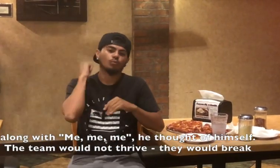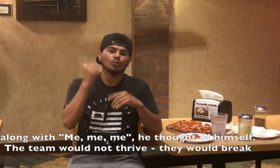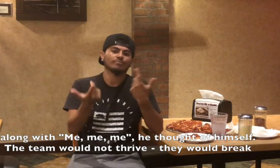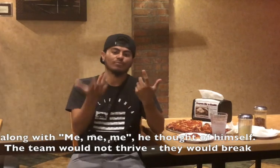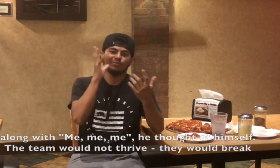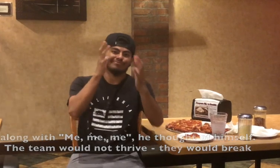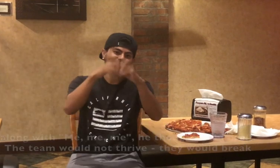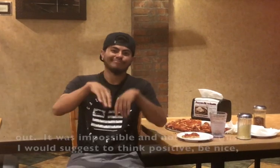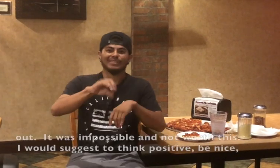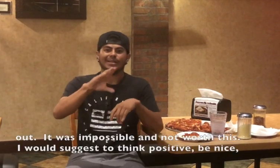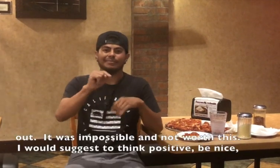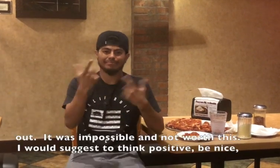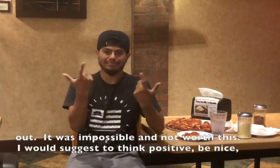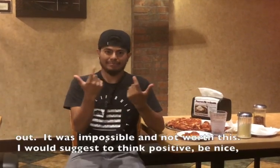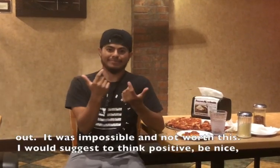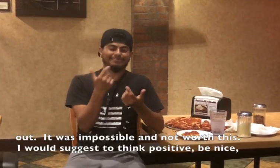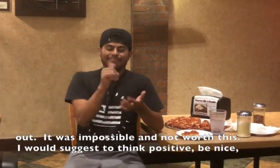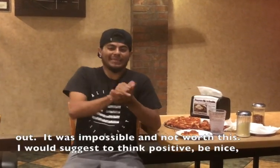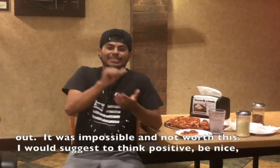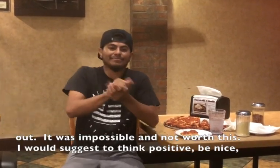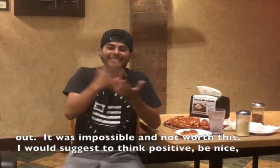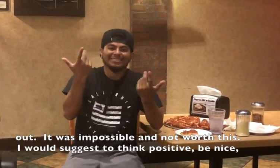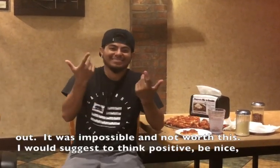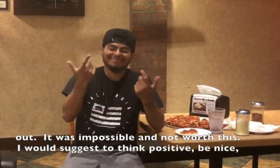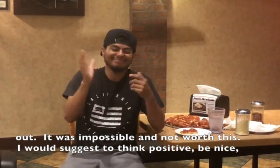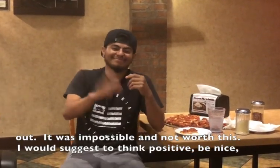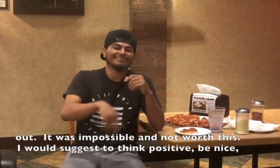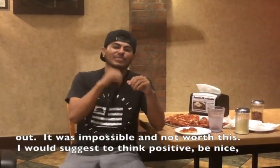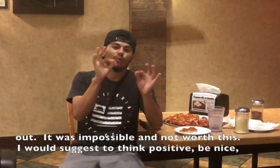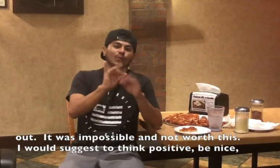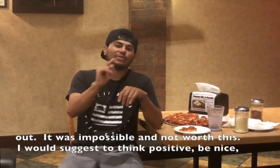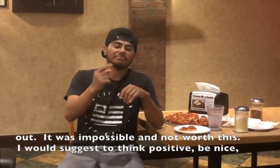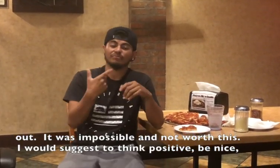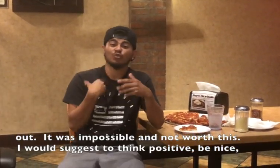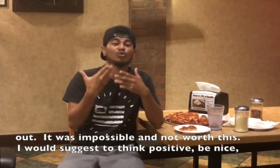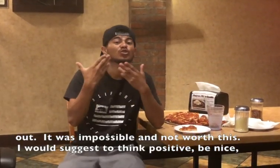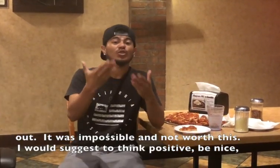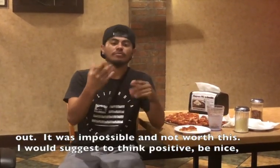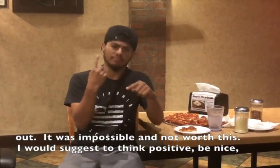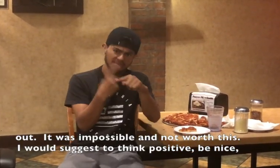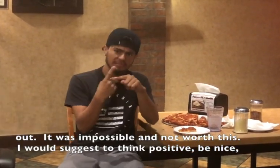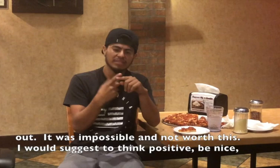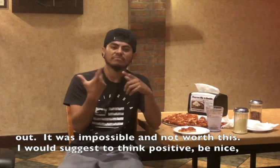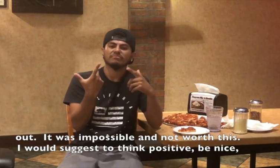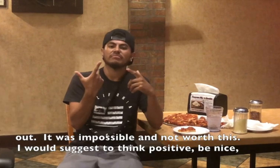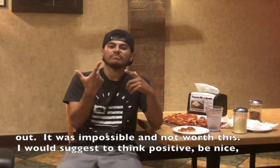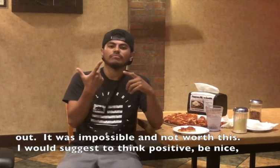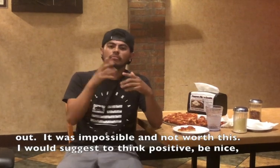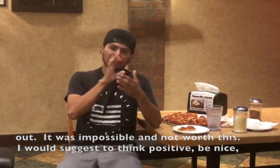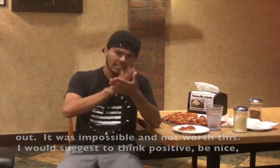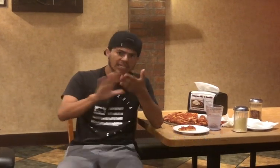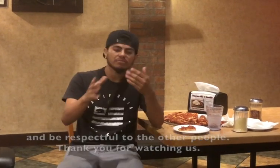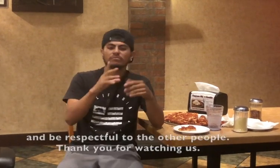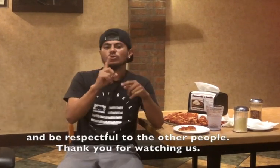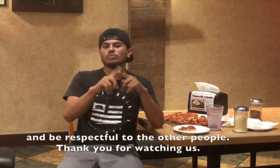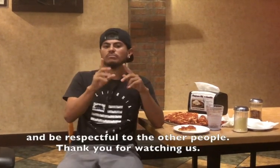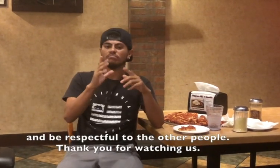team would not thrive. They would break. It was impossible and not even worth it. I would suggest to think positive and be nice.